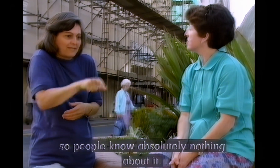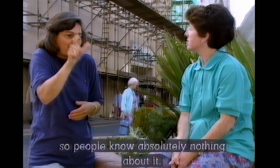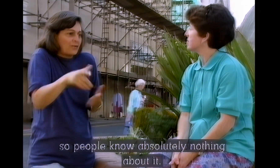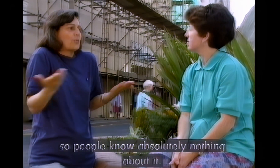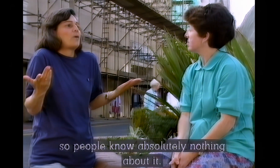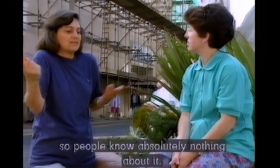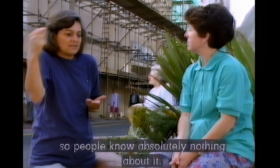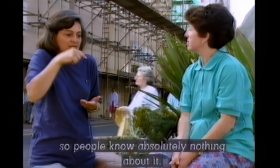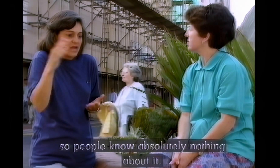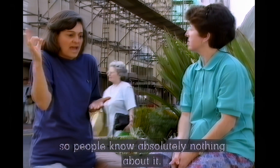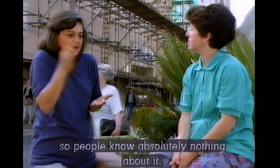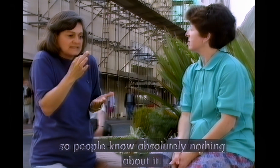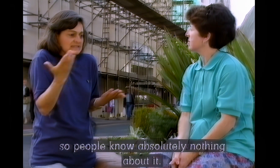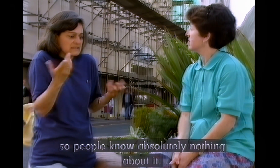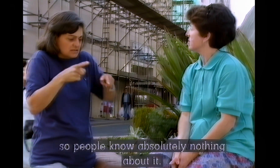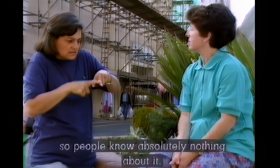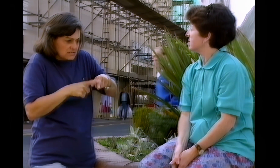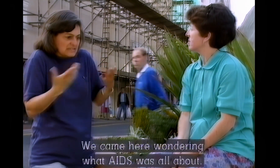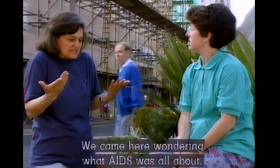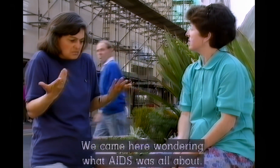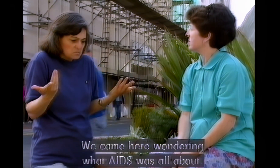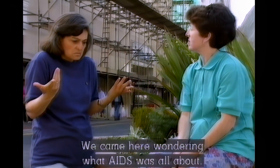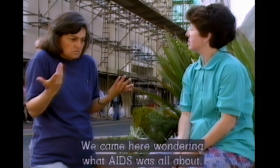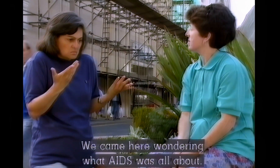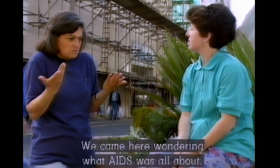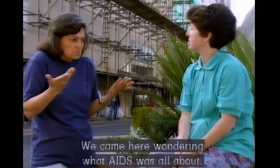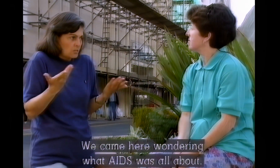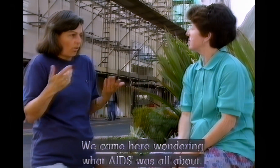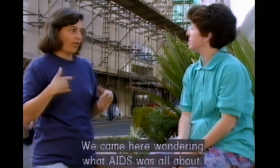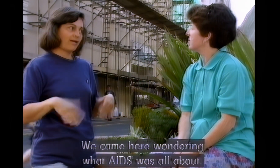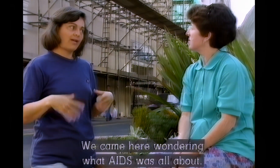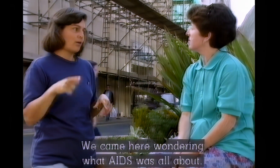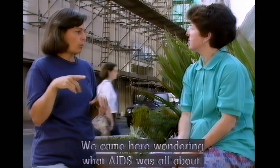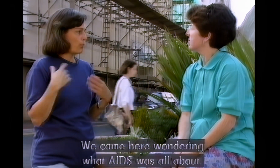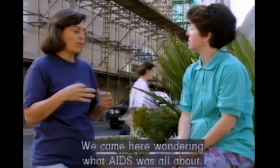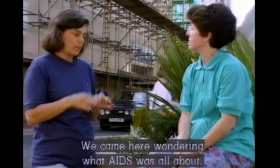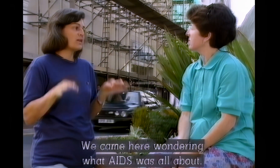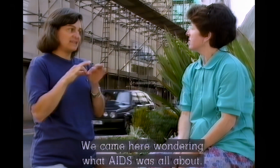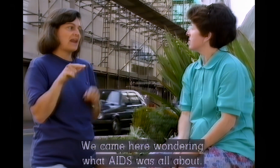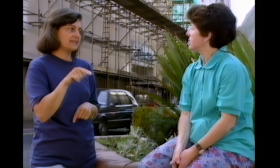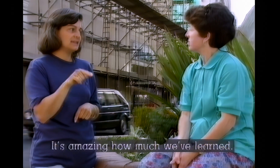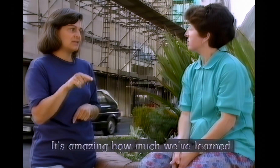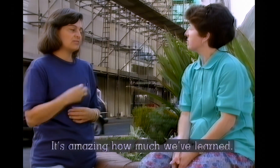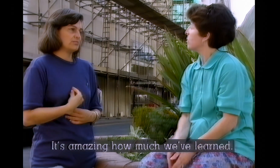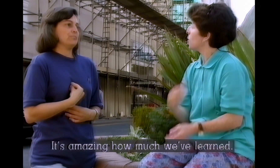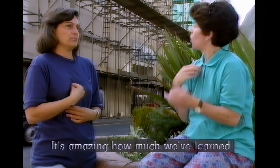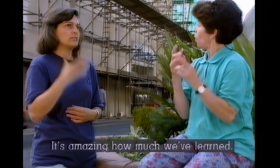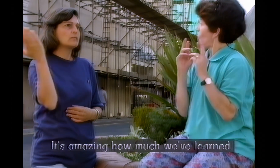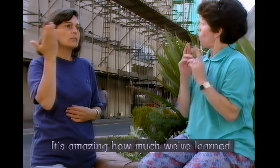about it. We came here wondering what AIDS was all about. It's amazing how much we've learned, and that's been very important. I